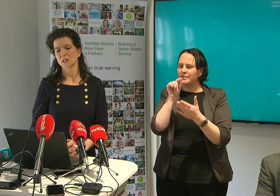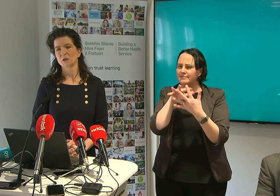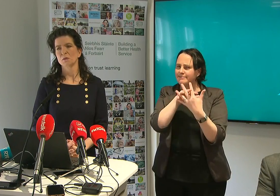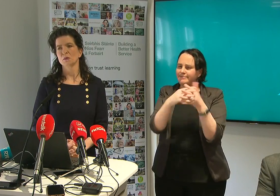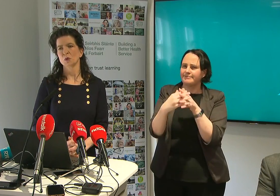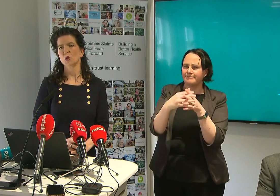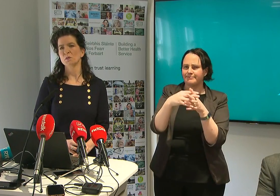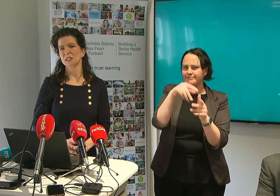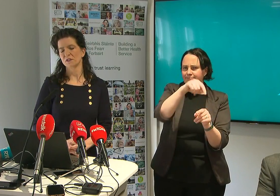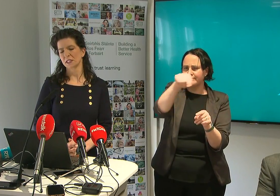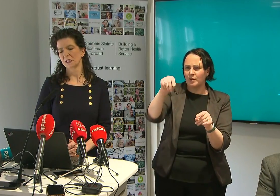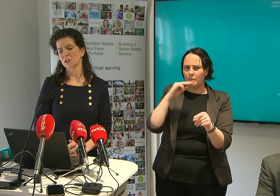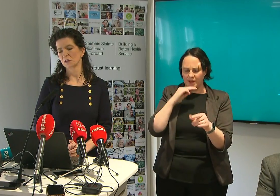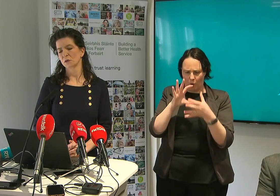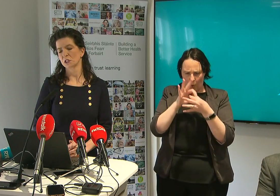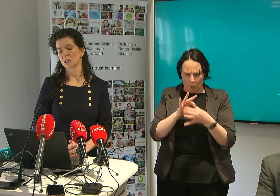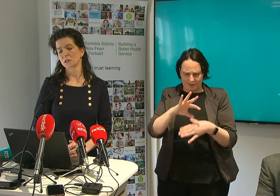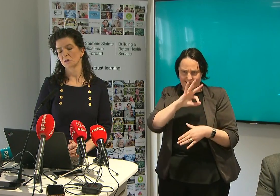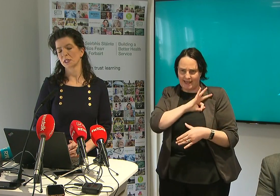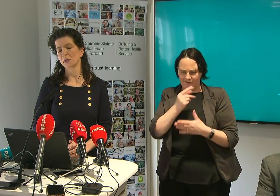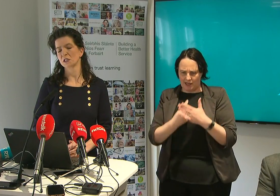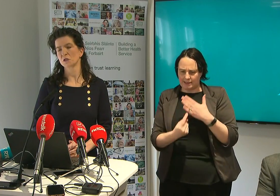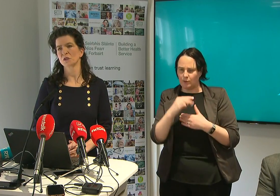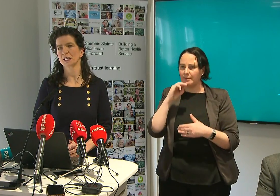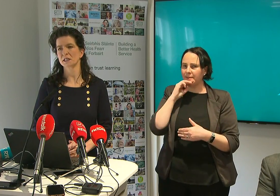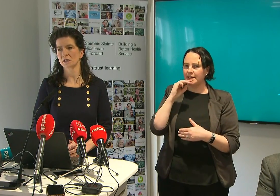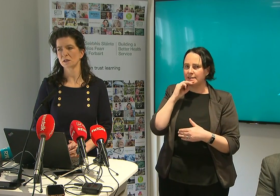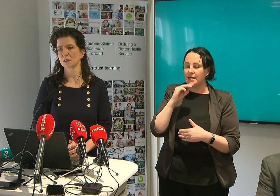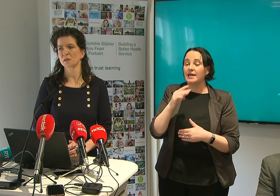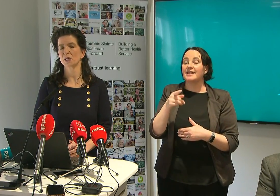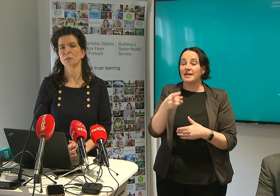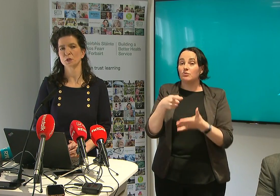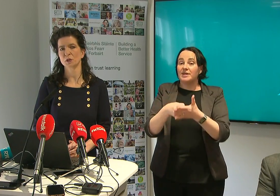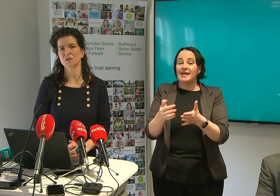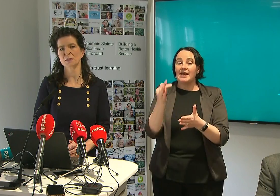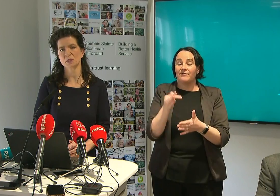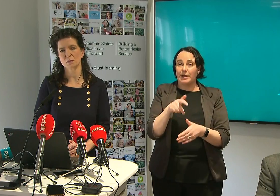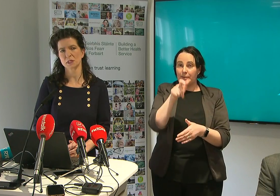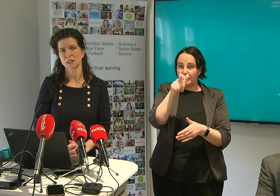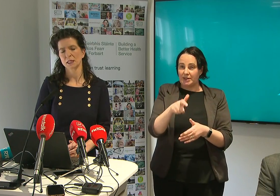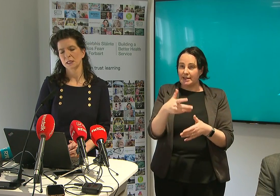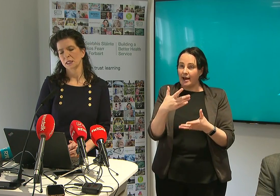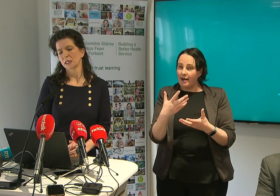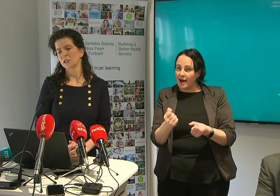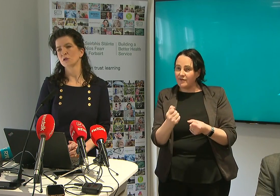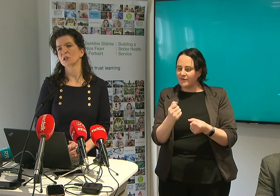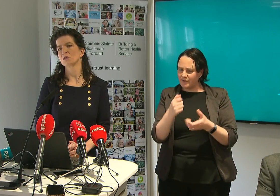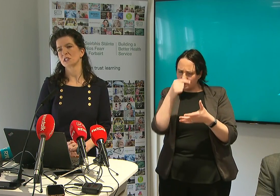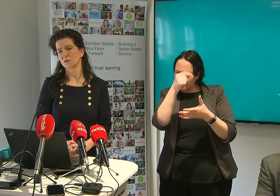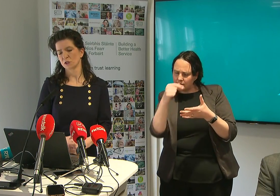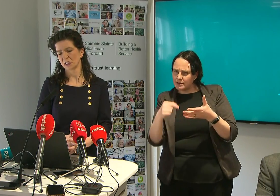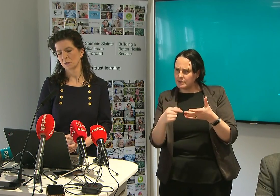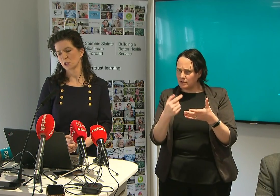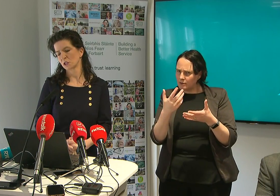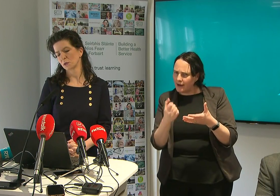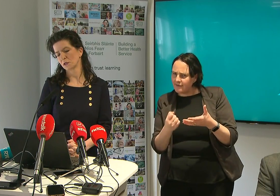around home self-isolation, which is recommended for cases, that is people who have symptoms and who are at risk